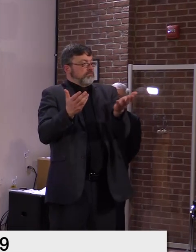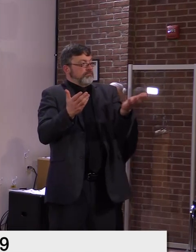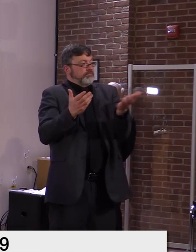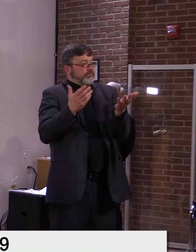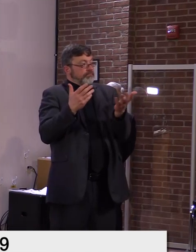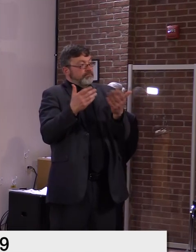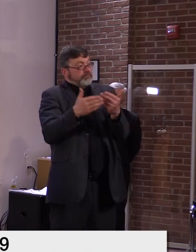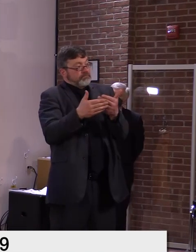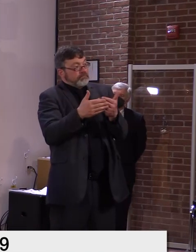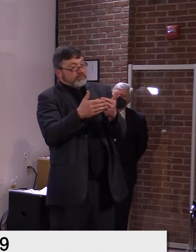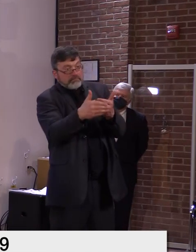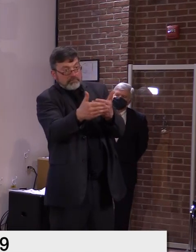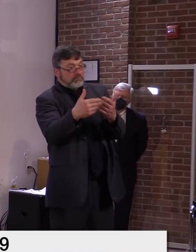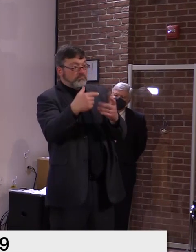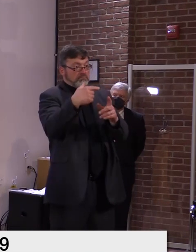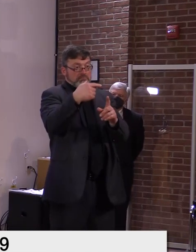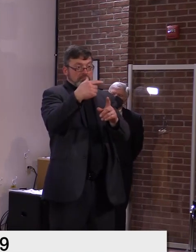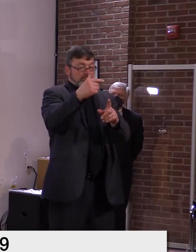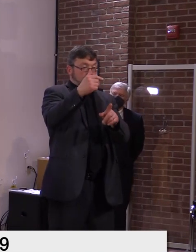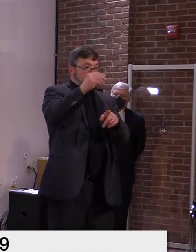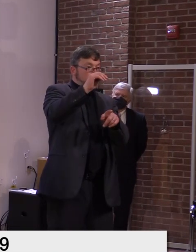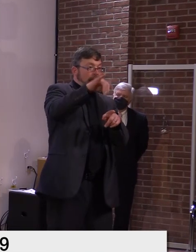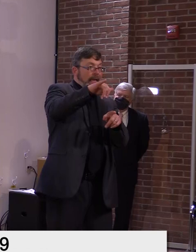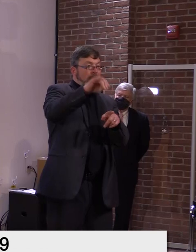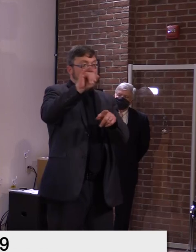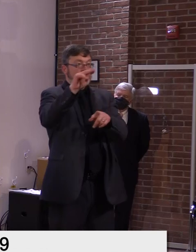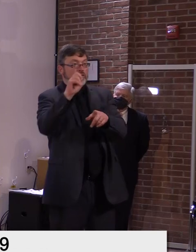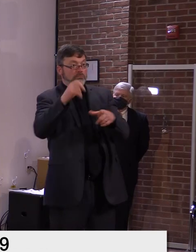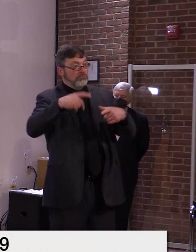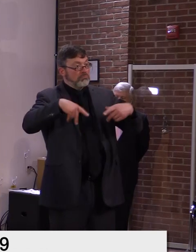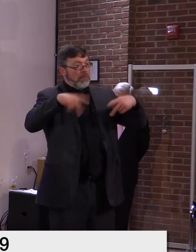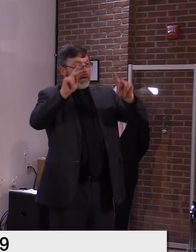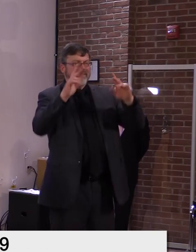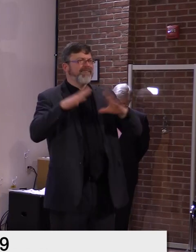it's still really important. So I think we're on a good trajectory for that.